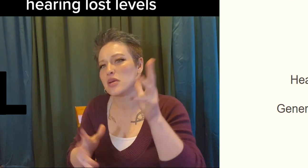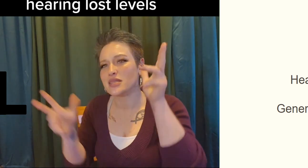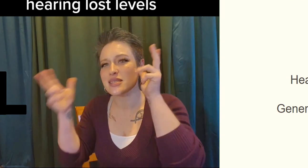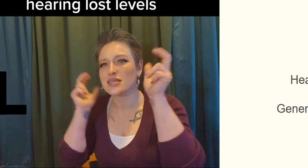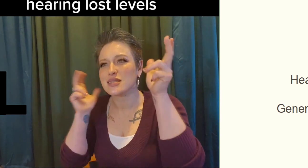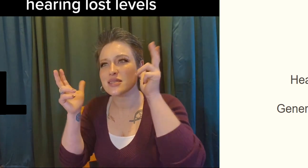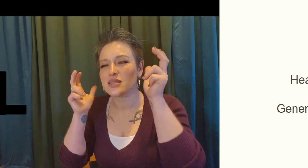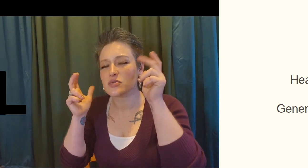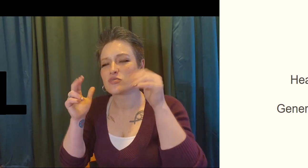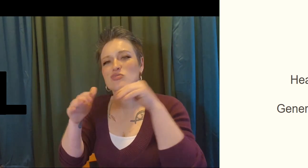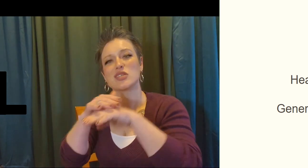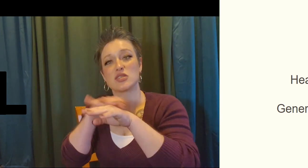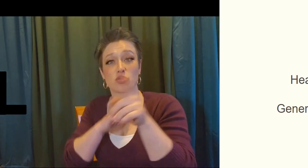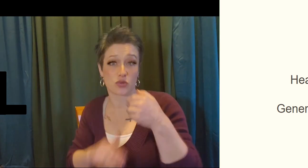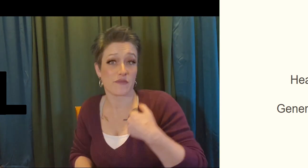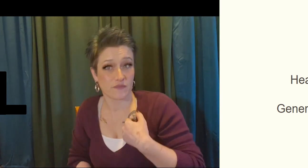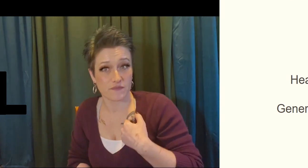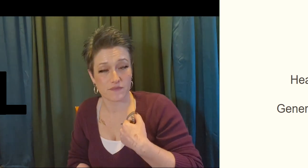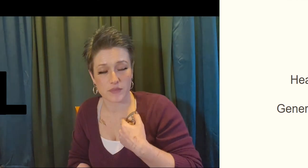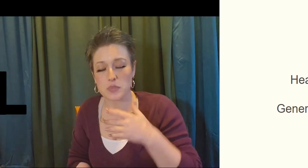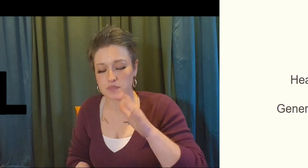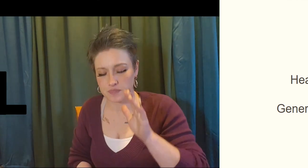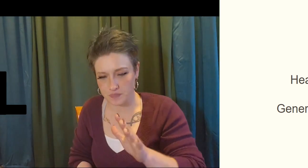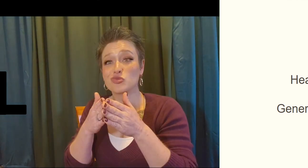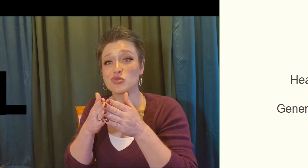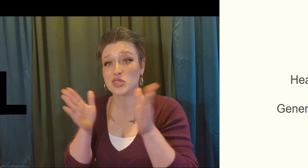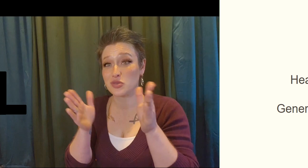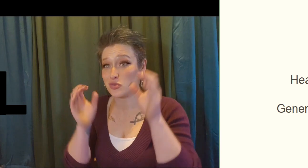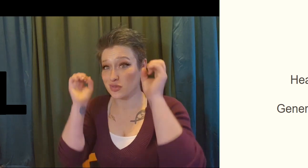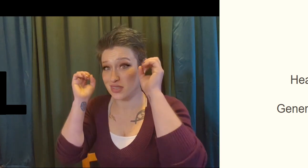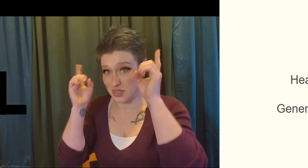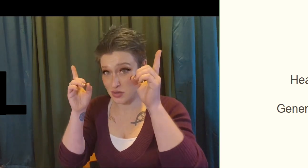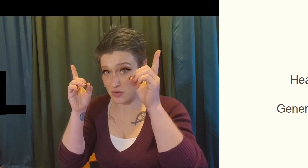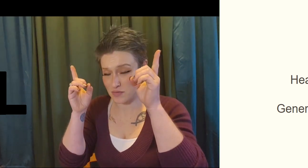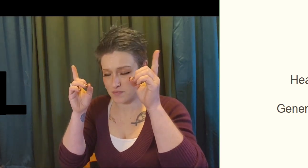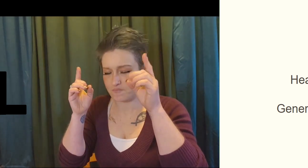loss levels, it means how much sound access do you have?